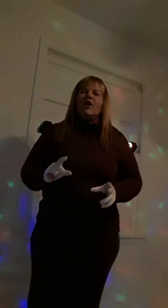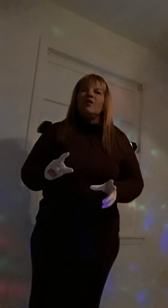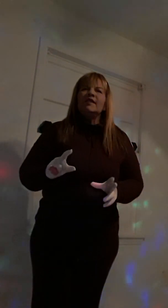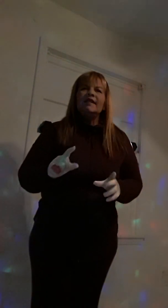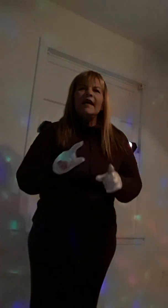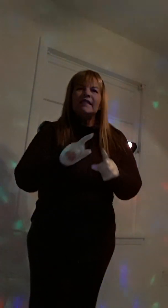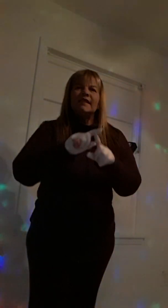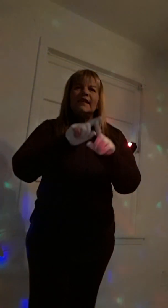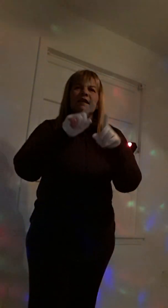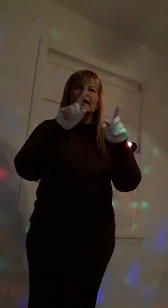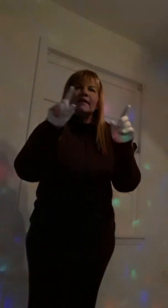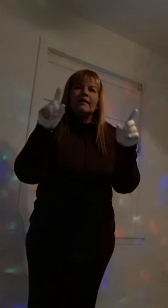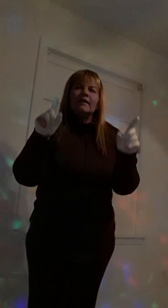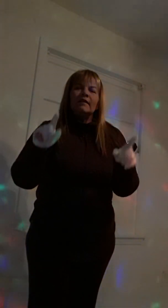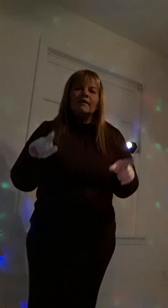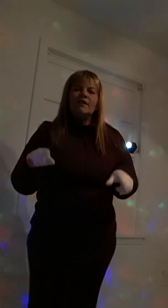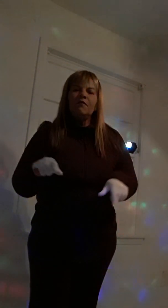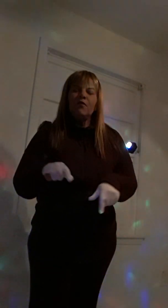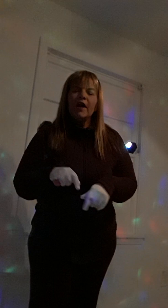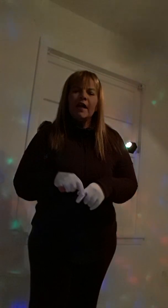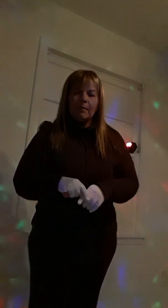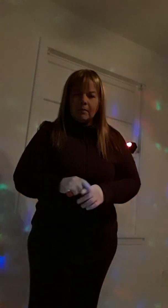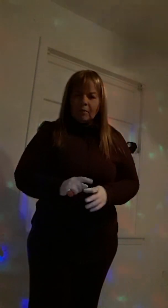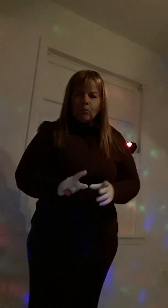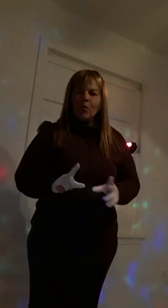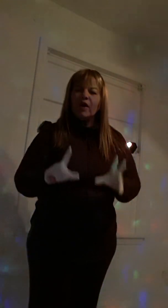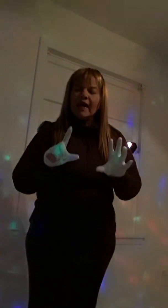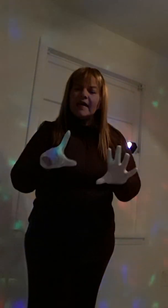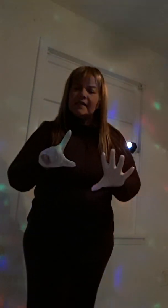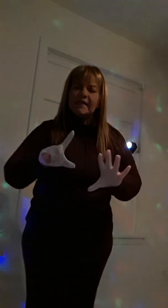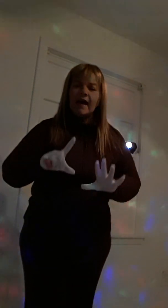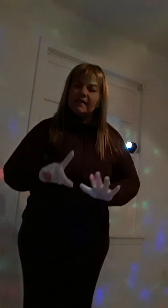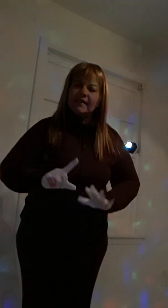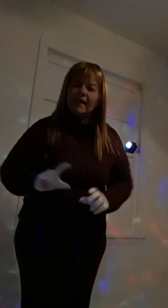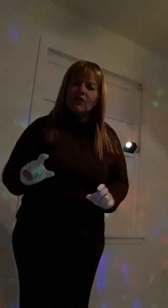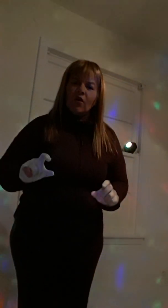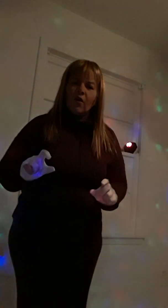Because that's the frame. Porque esa ha sido